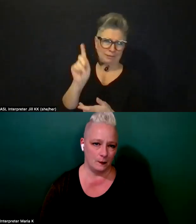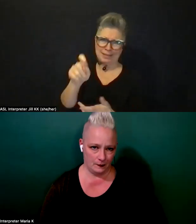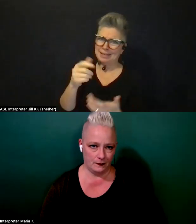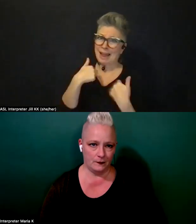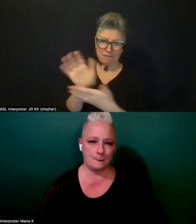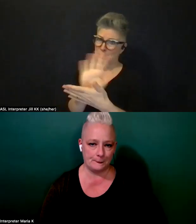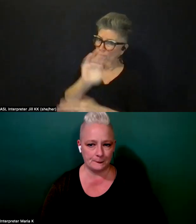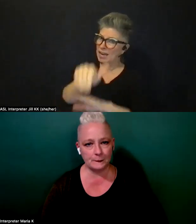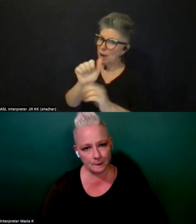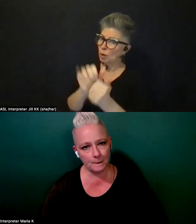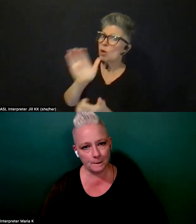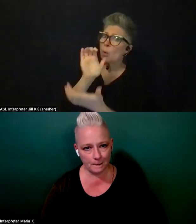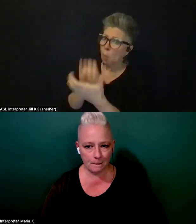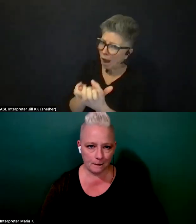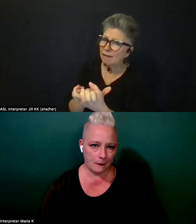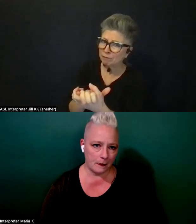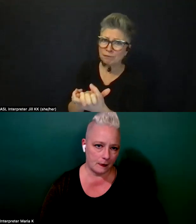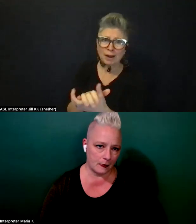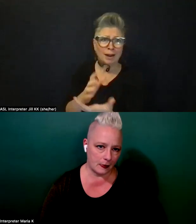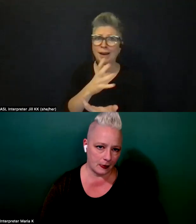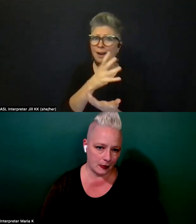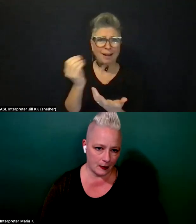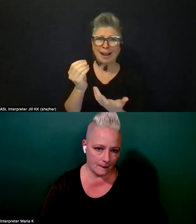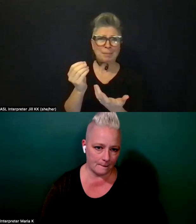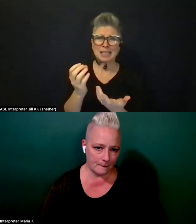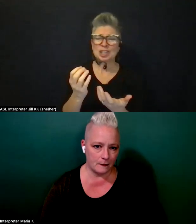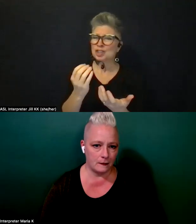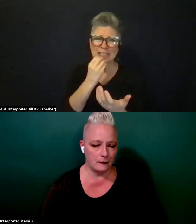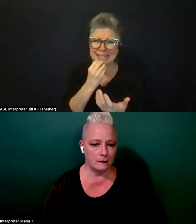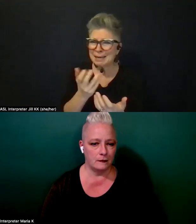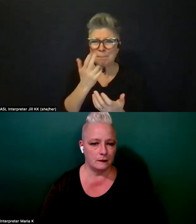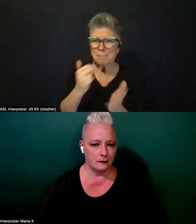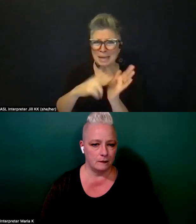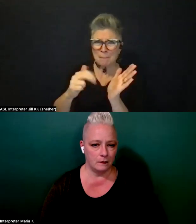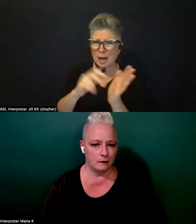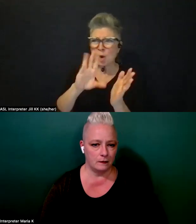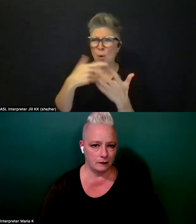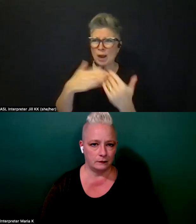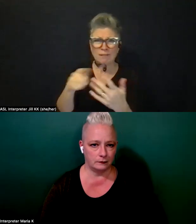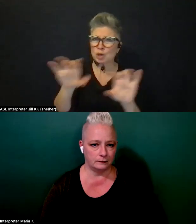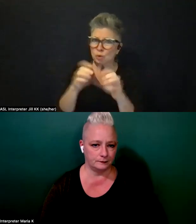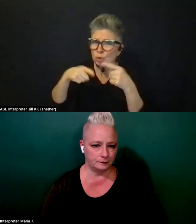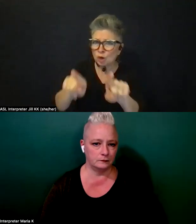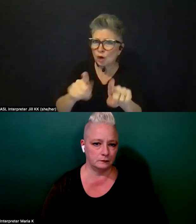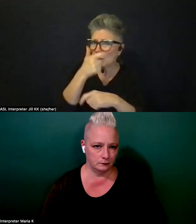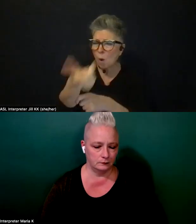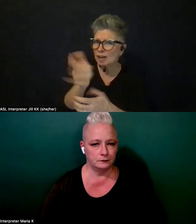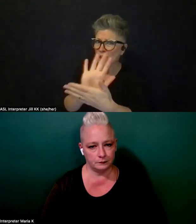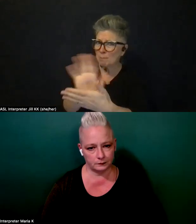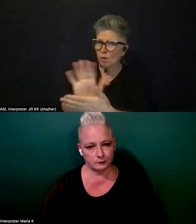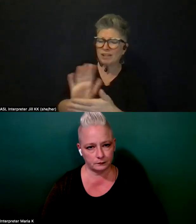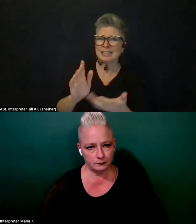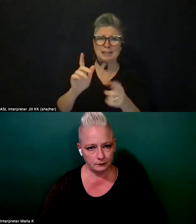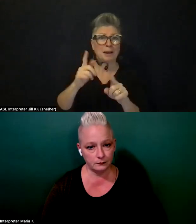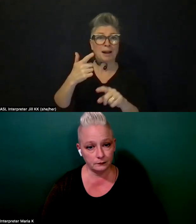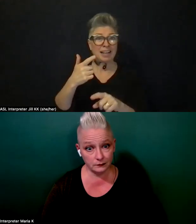wife and be apple and peanut butter, whatever you do, and watch that movie, and shit like, really that